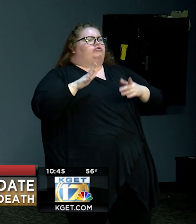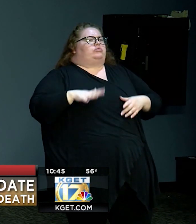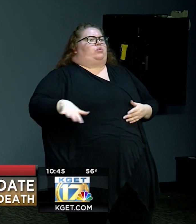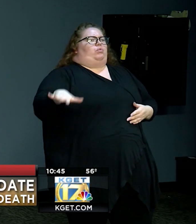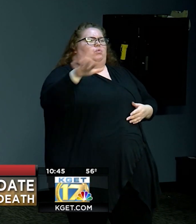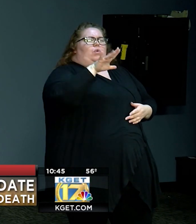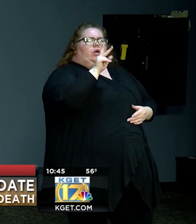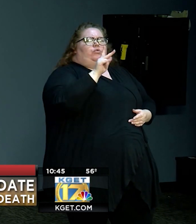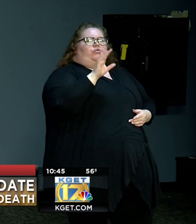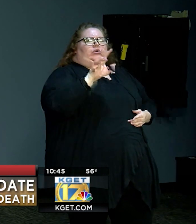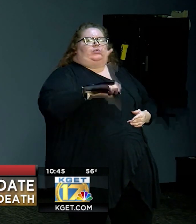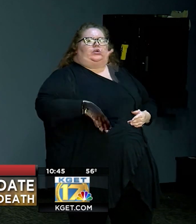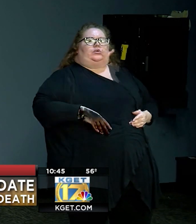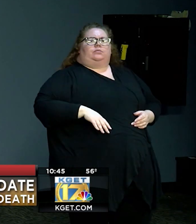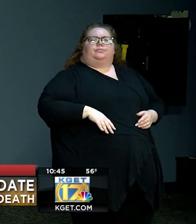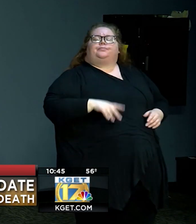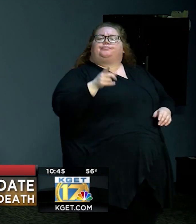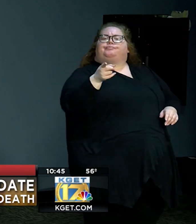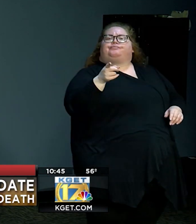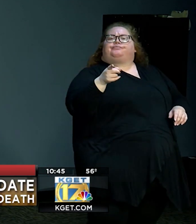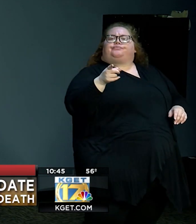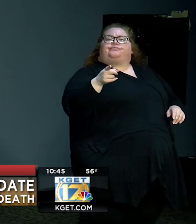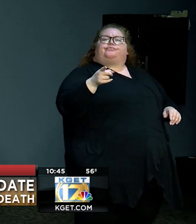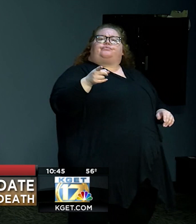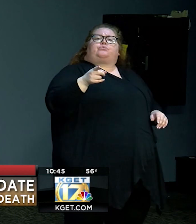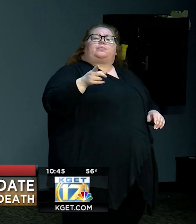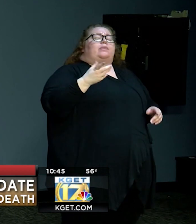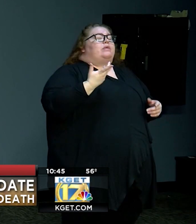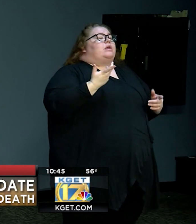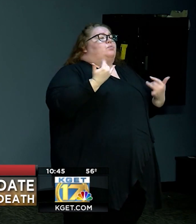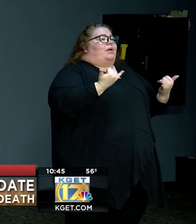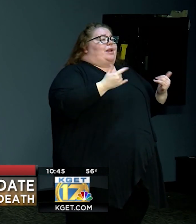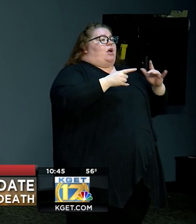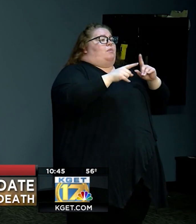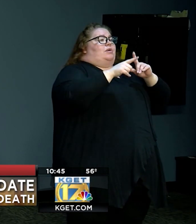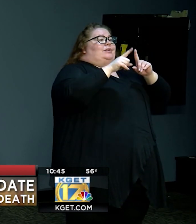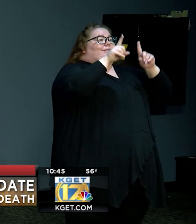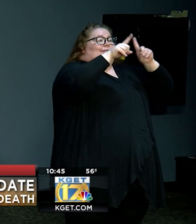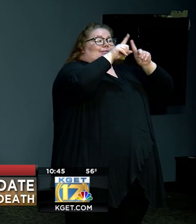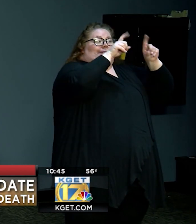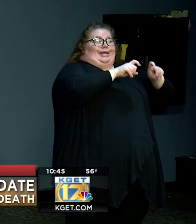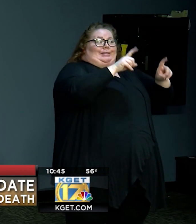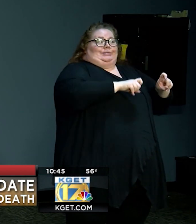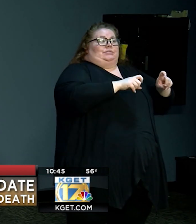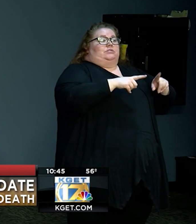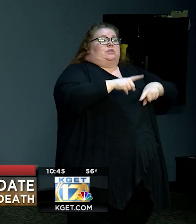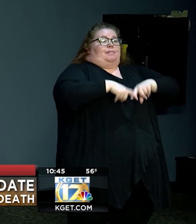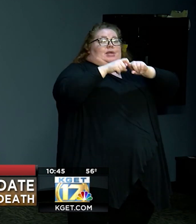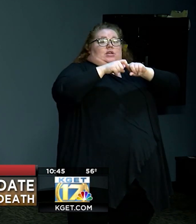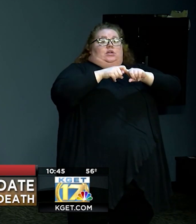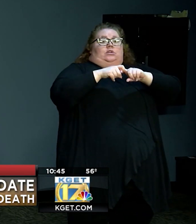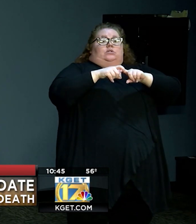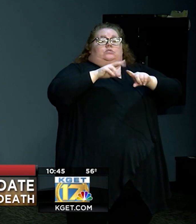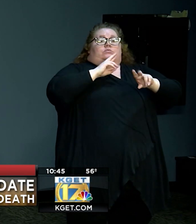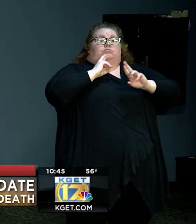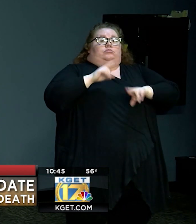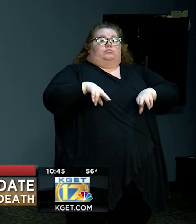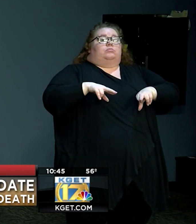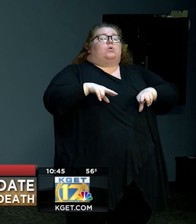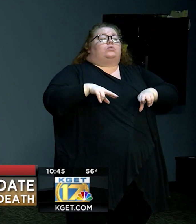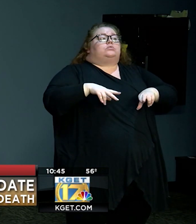Throughout the county, yes, ma'am. As far as the tests that are pending, what Yes. is your recommendation for them? Are they staying in hospitals because of